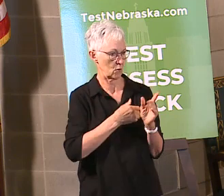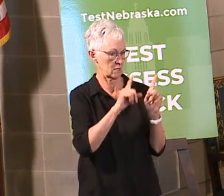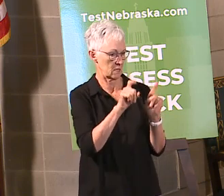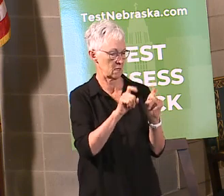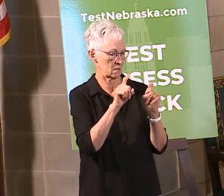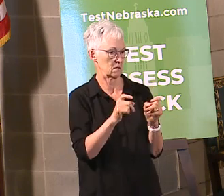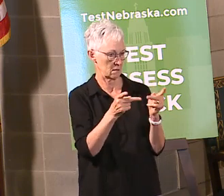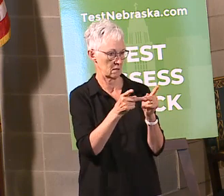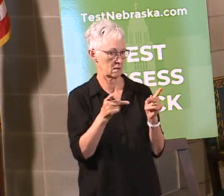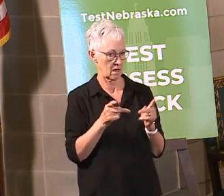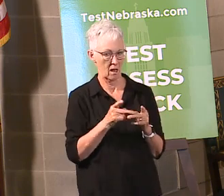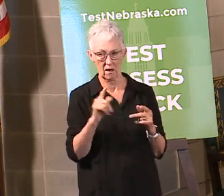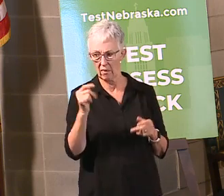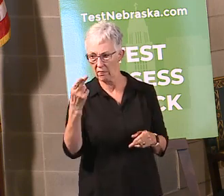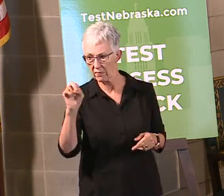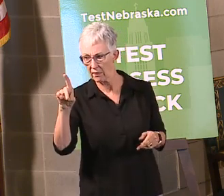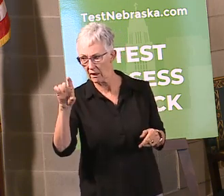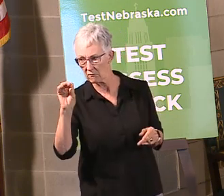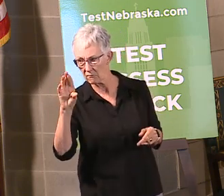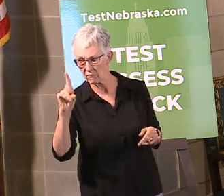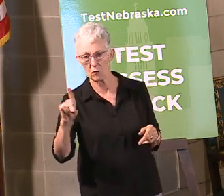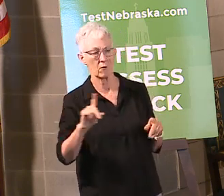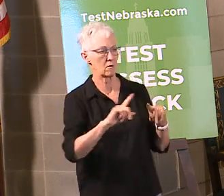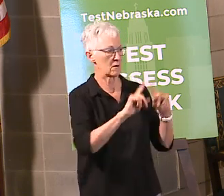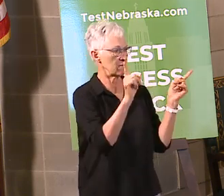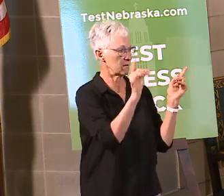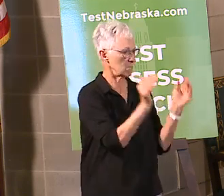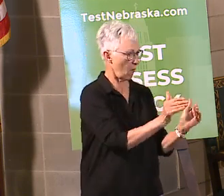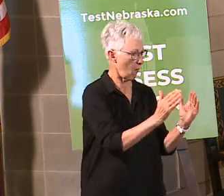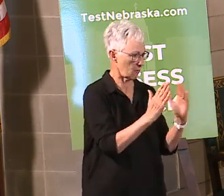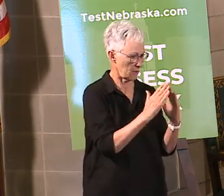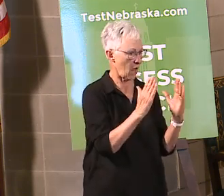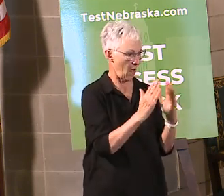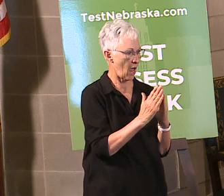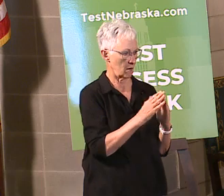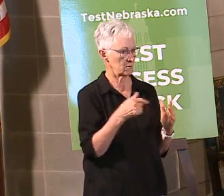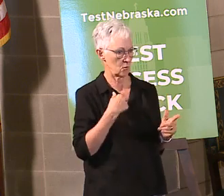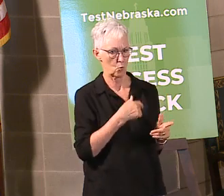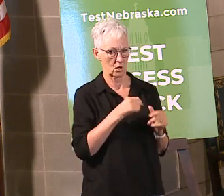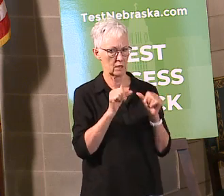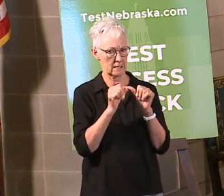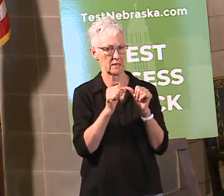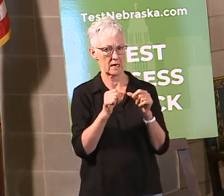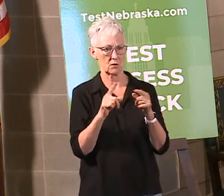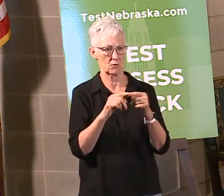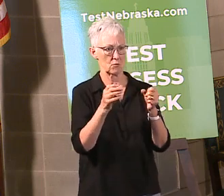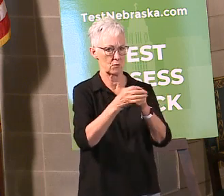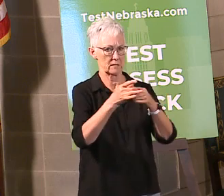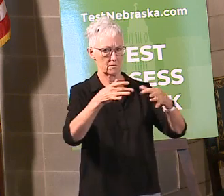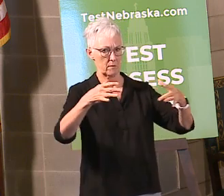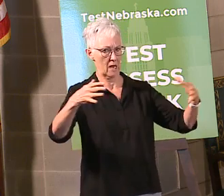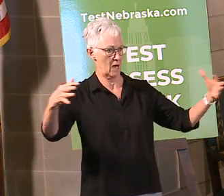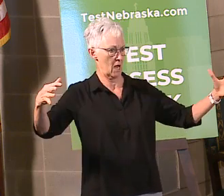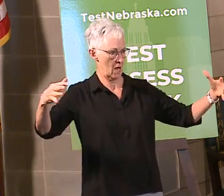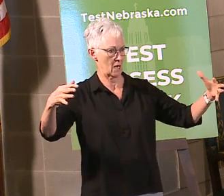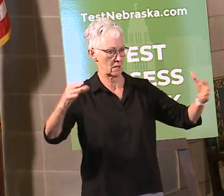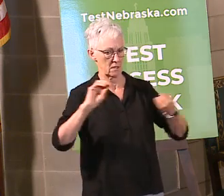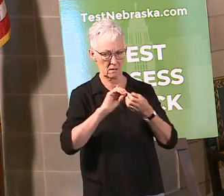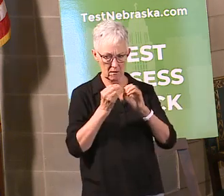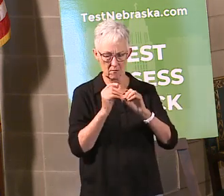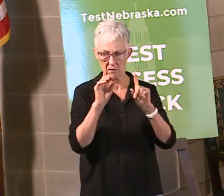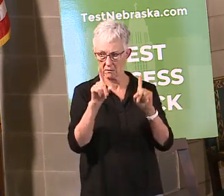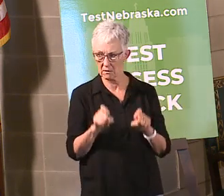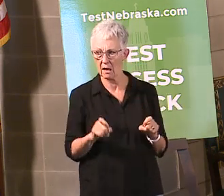places around the state to be able to provide that testnebraska.com to help expand it. And, we have frequent conversations with folks with regard to the